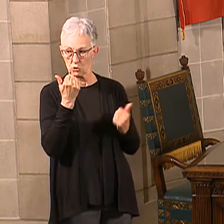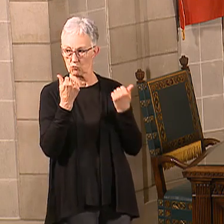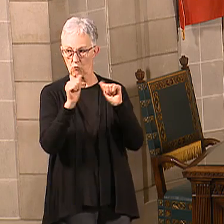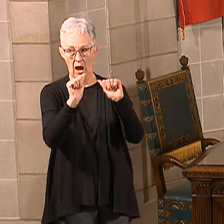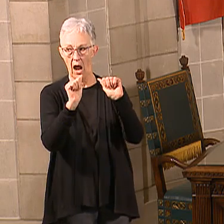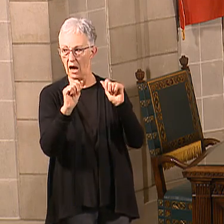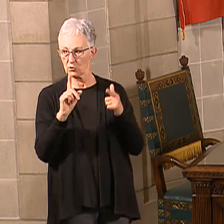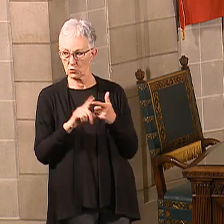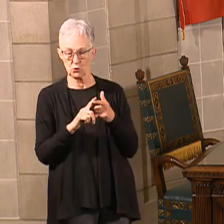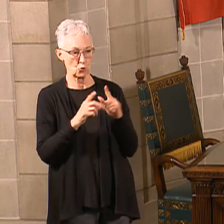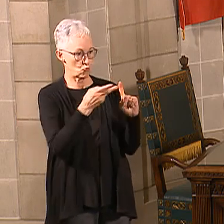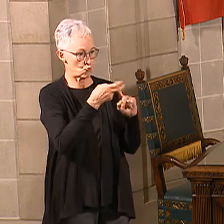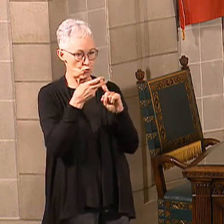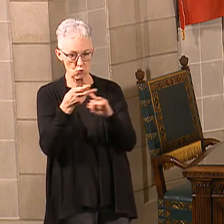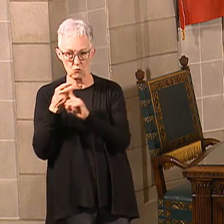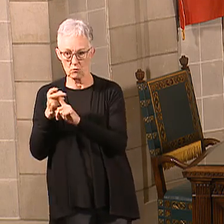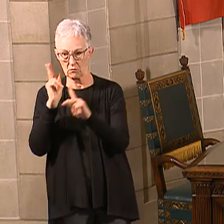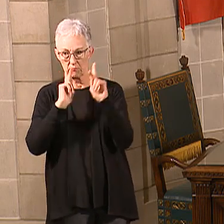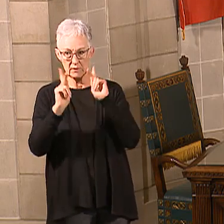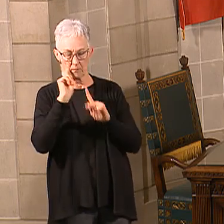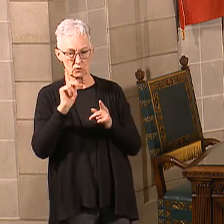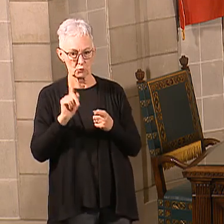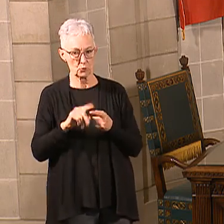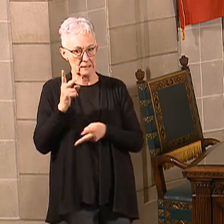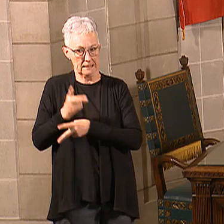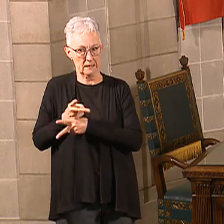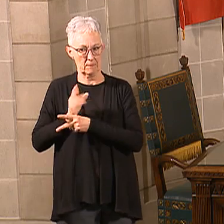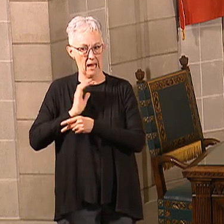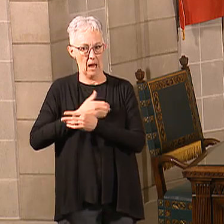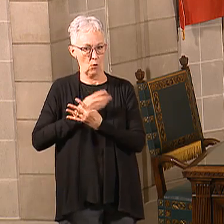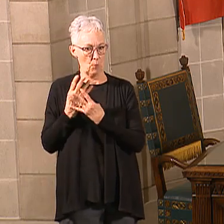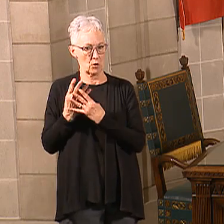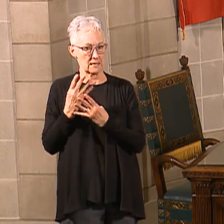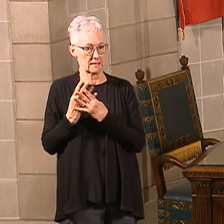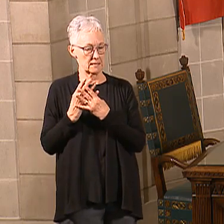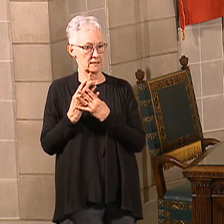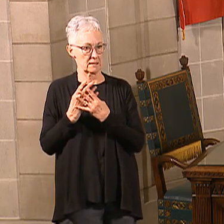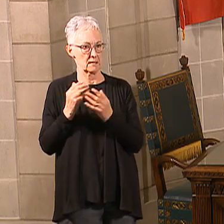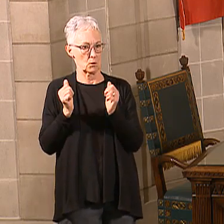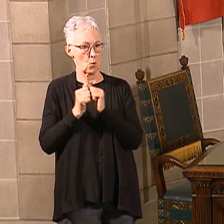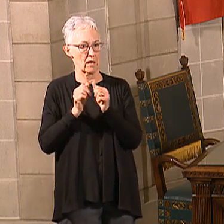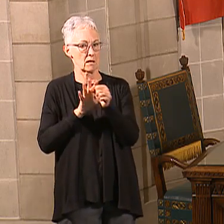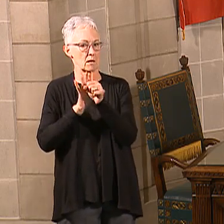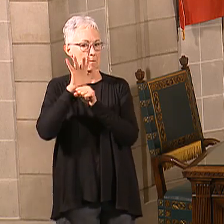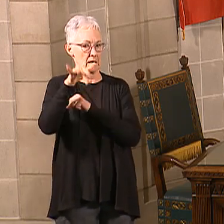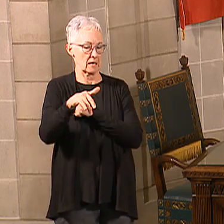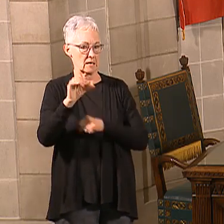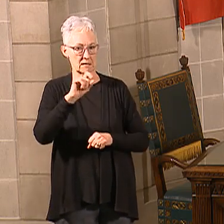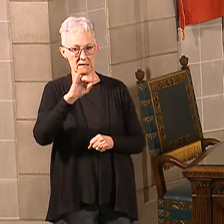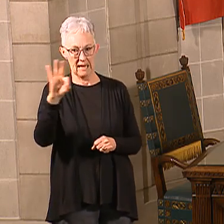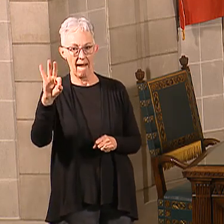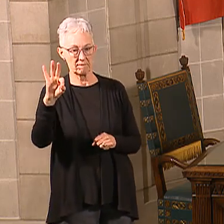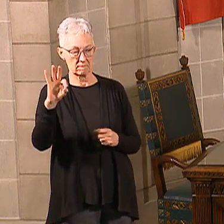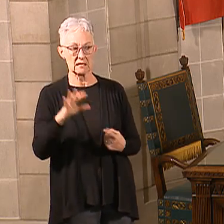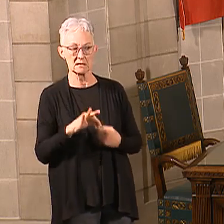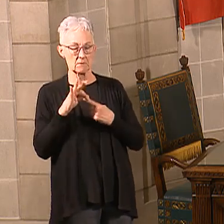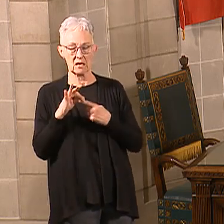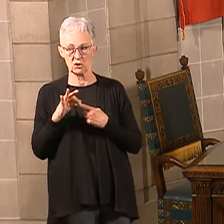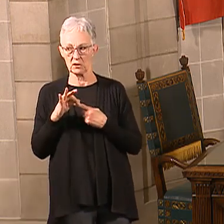can to bear to continue to staff up our agencies, and particularly our public safety agencies like corrections.